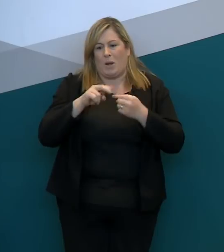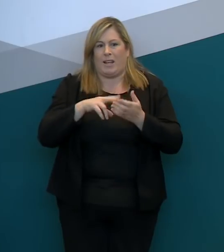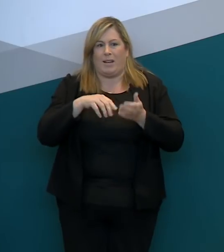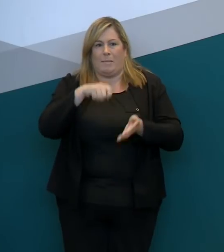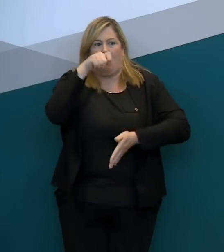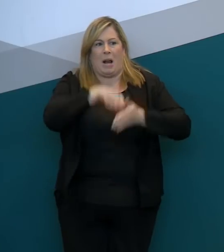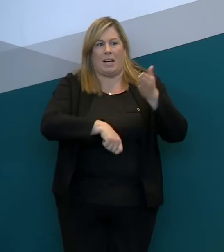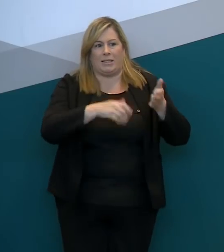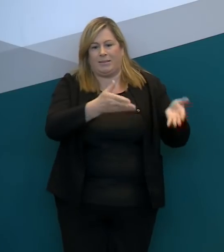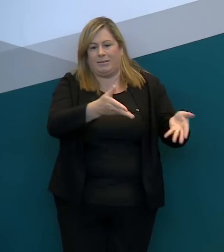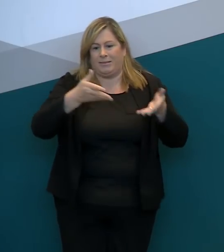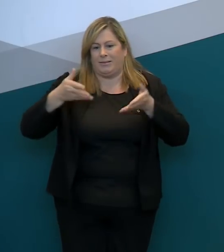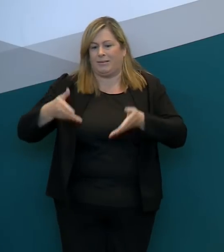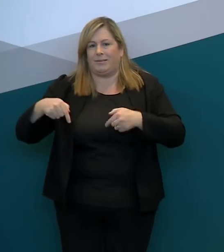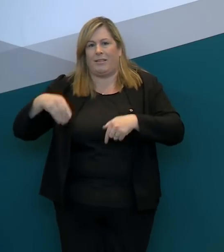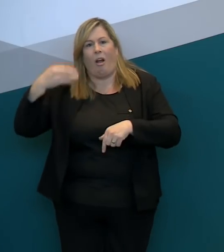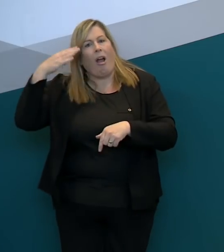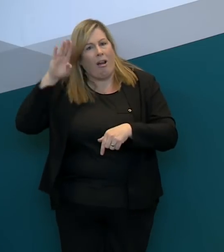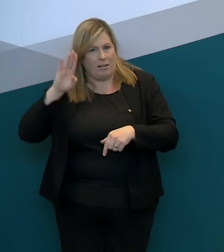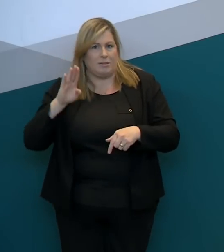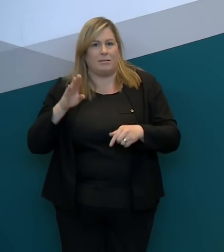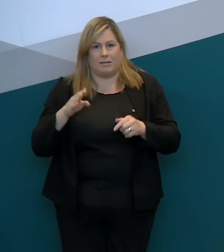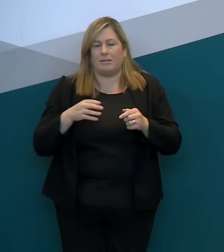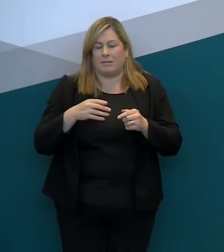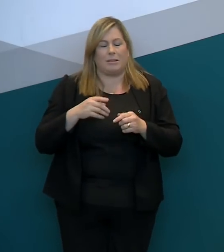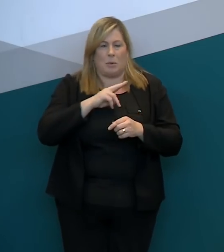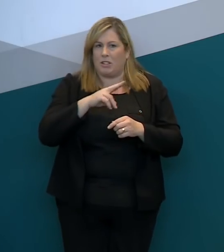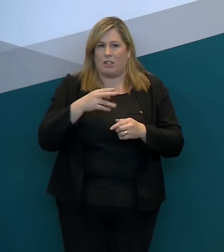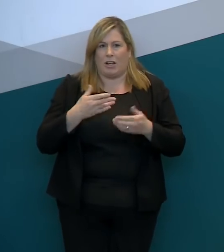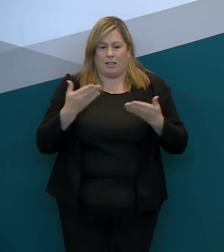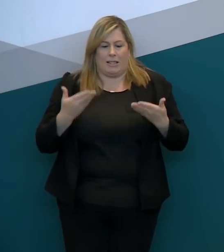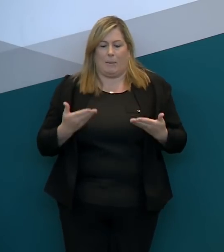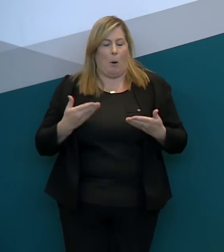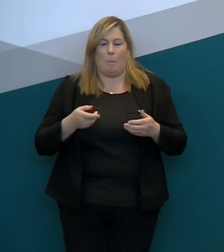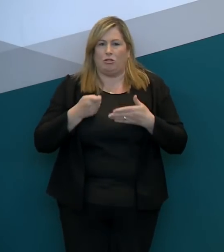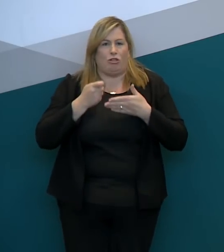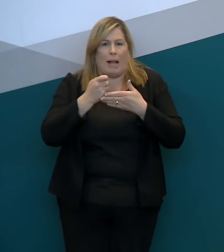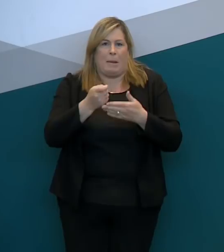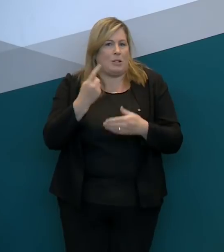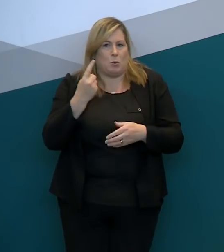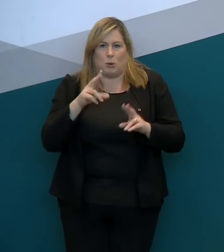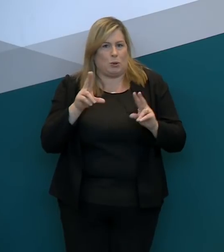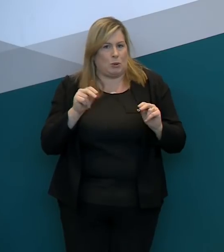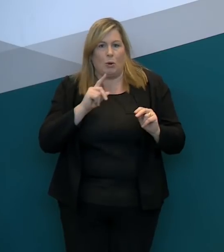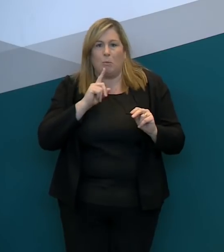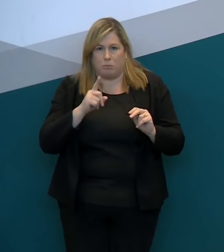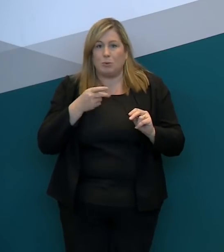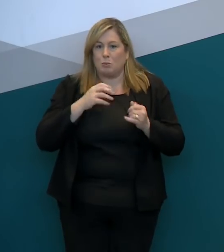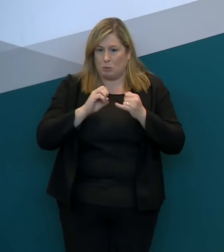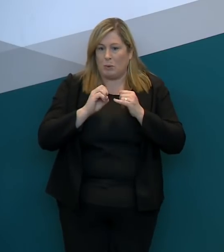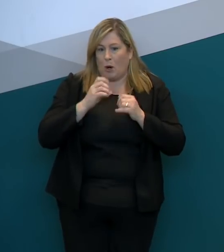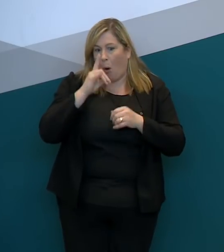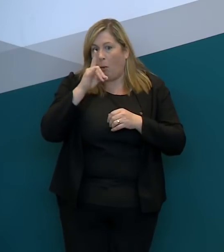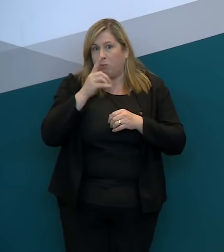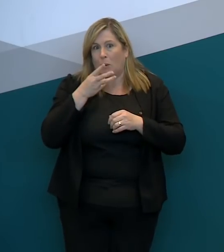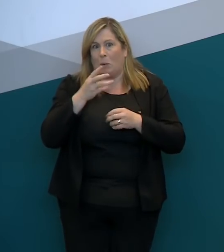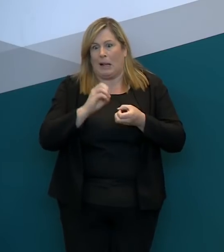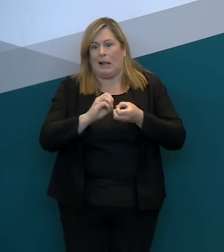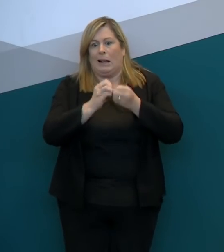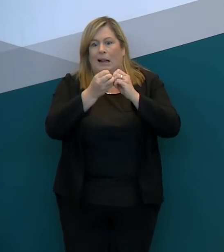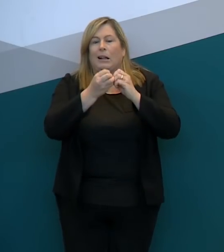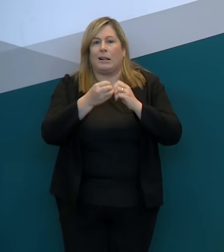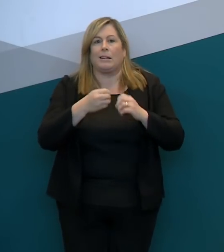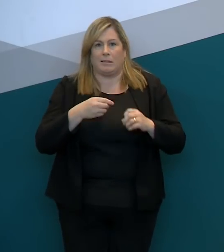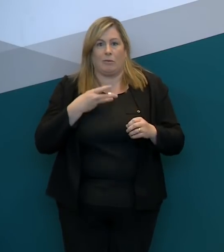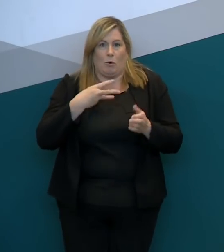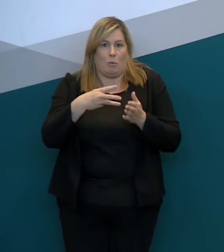that reliability. And when we're in a position, I think, to recommend one, we will start to use it. We've already had the work and